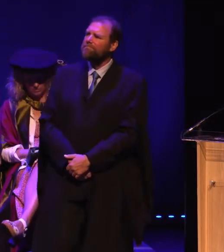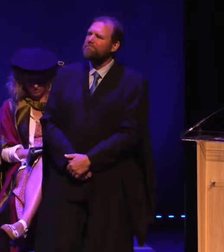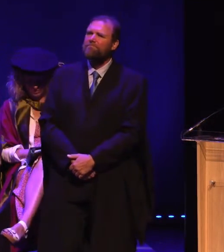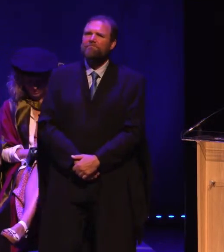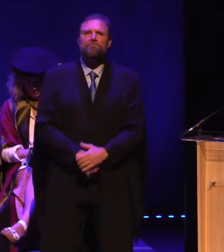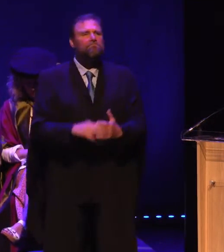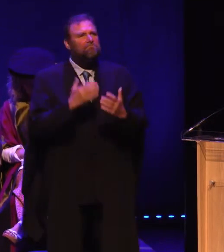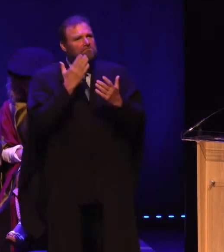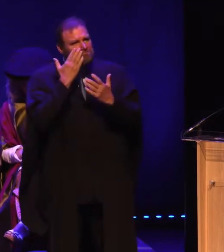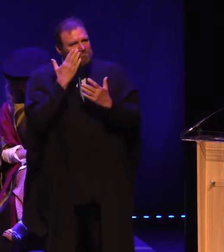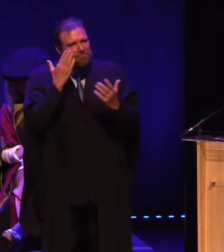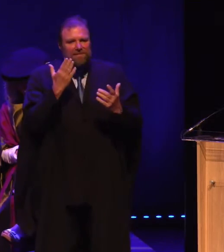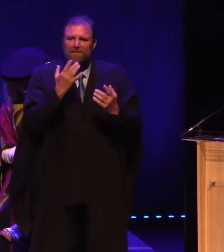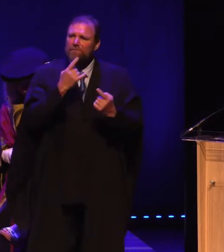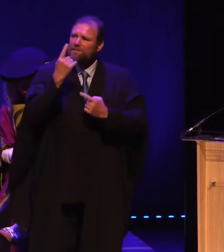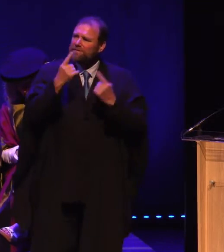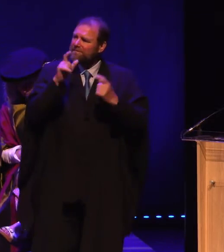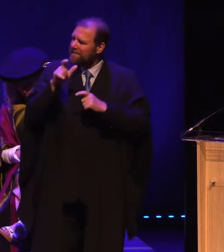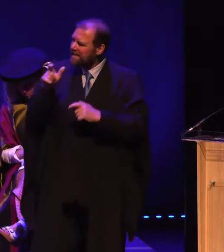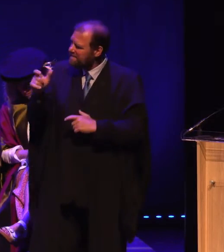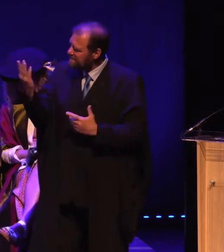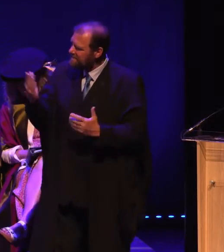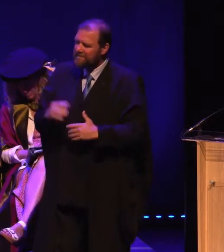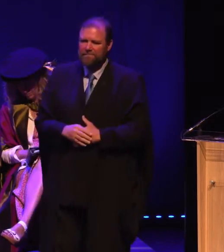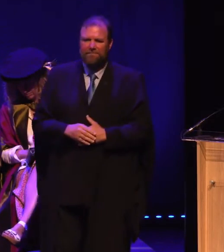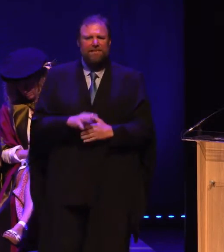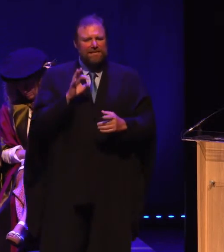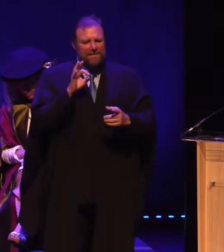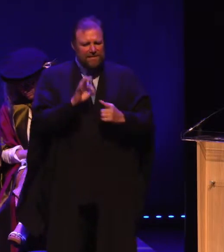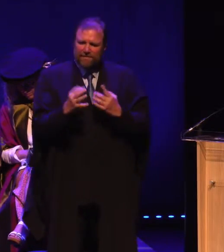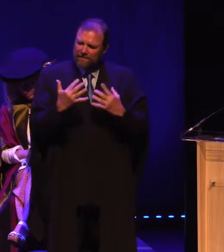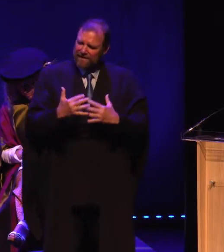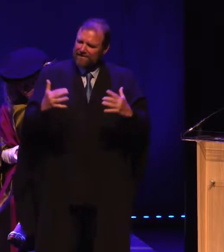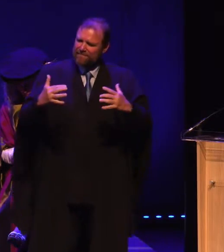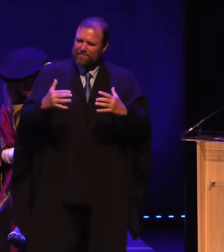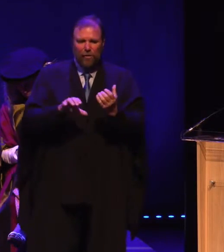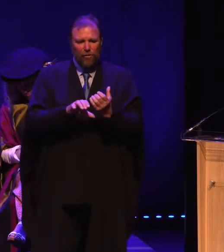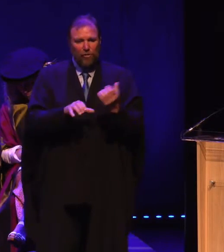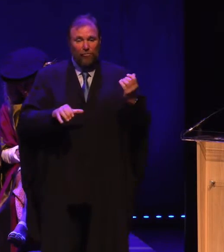Distinguished guests, and specifically the graduating class of